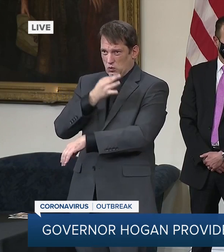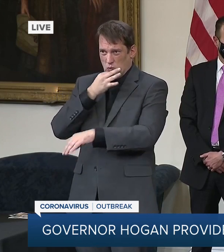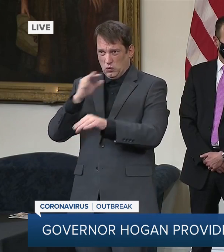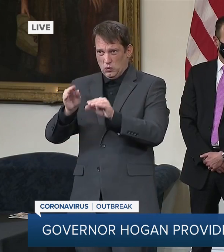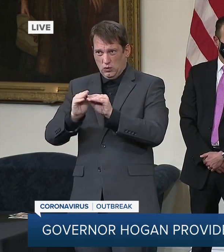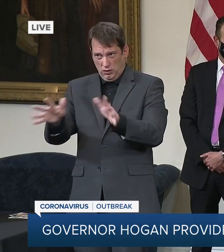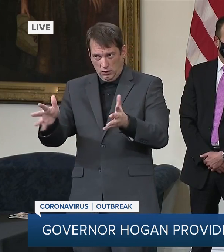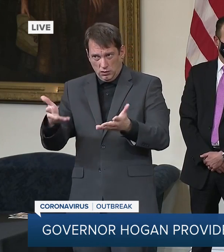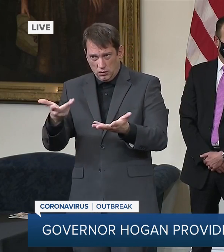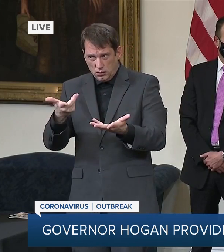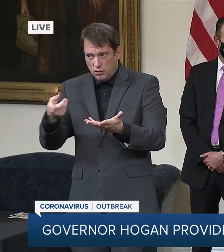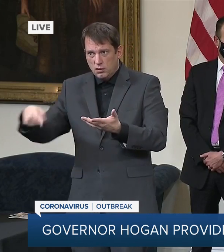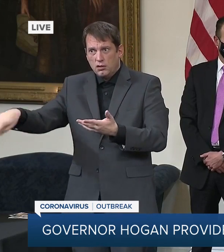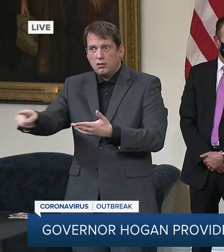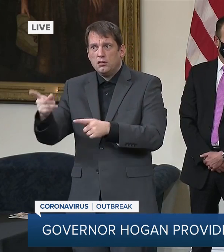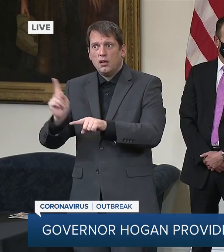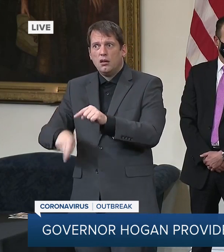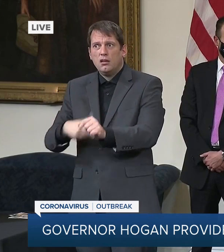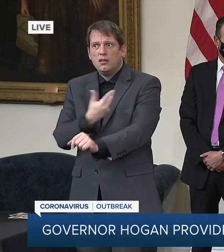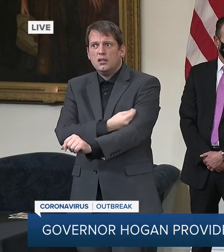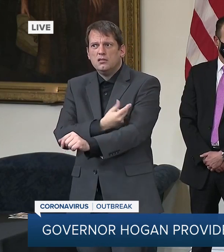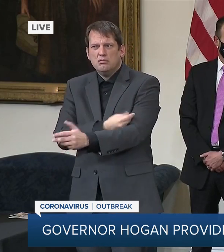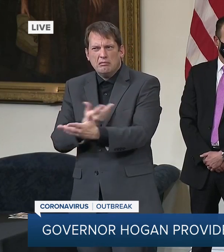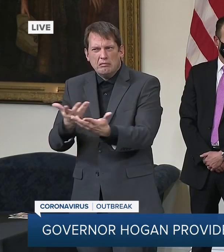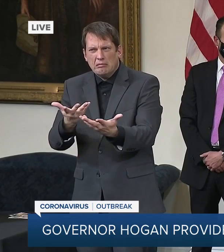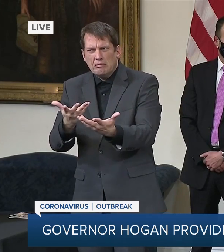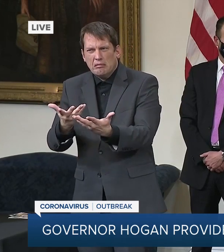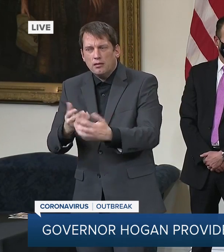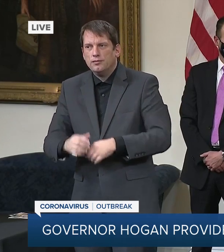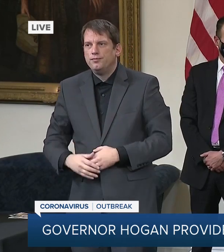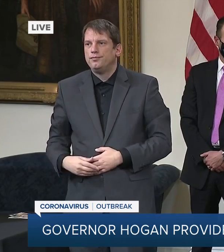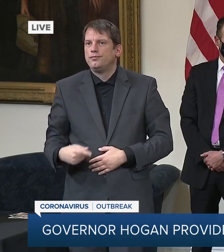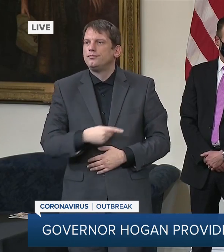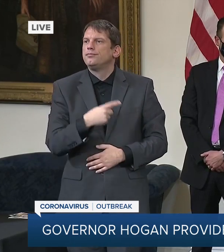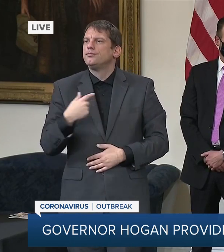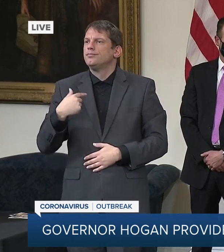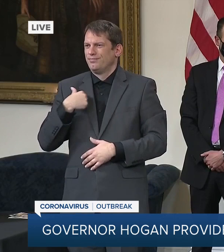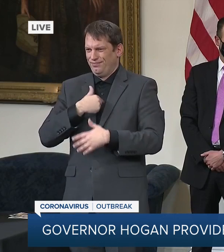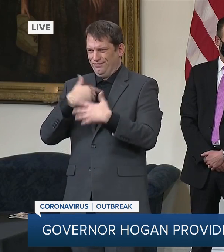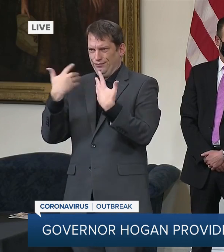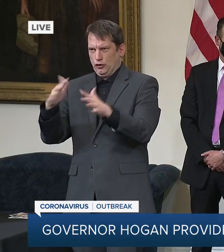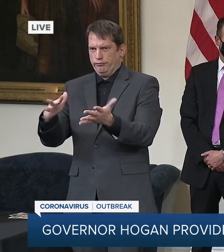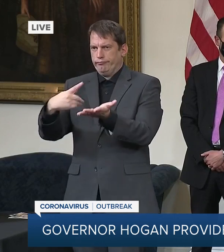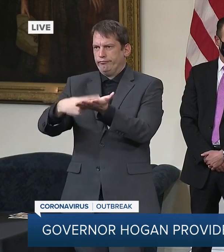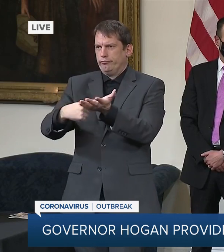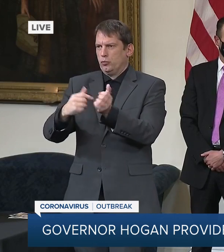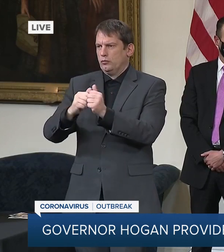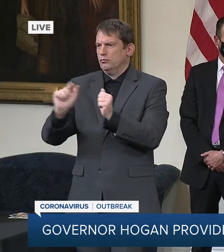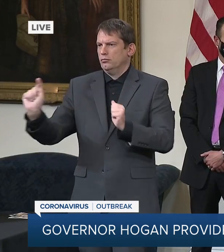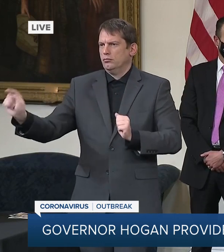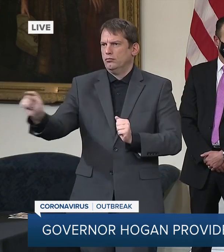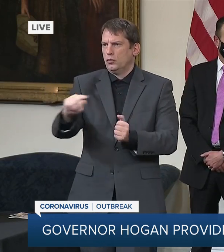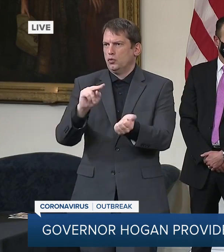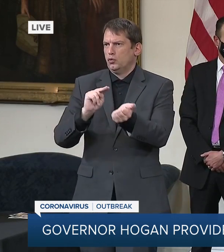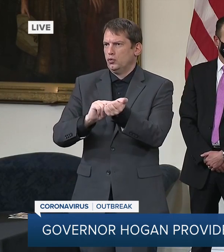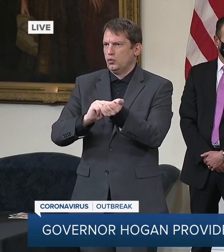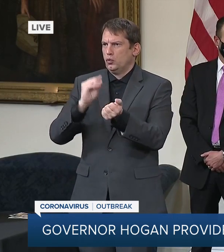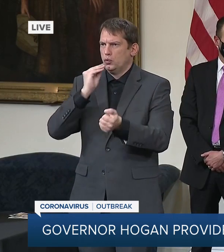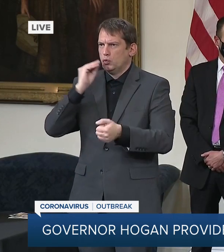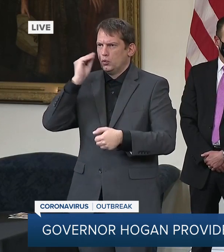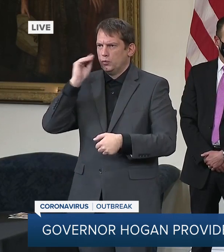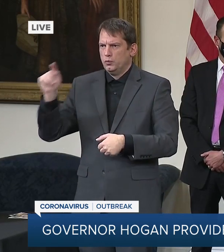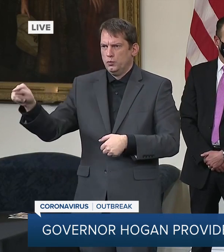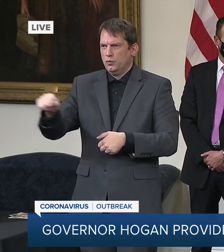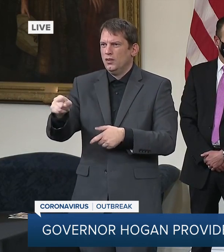have engaged as many of the nursing homes and assisted livings as we can in that federal pharmacy program. So it's not necessarily